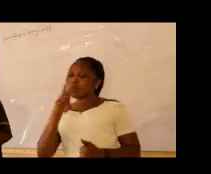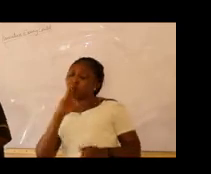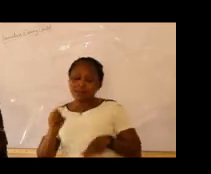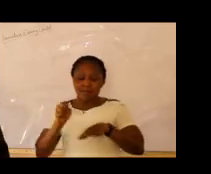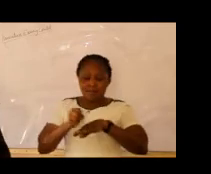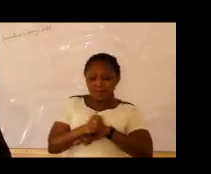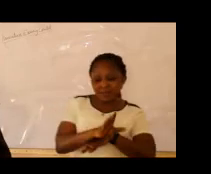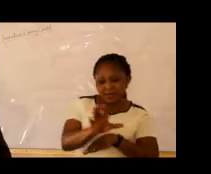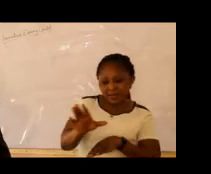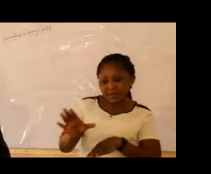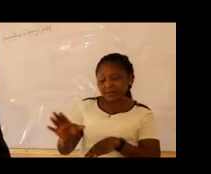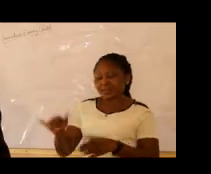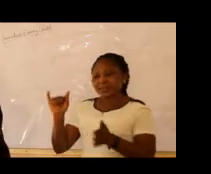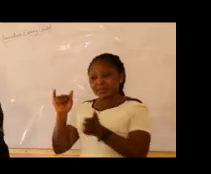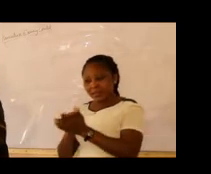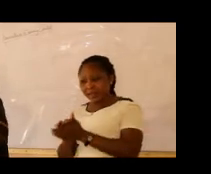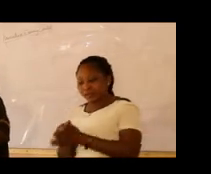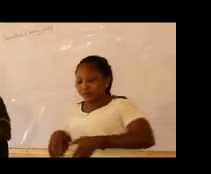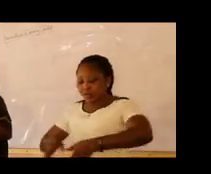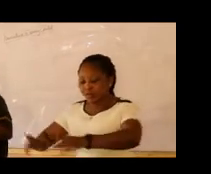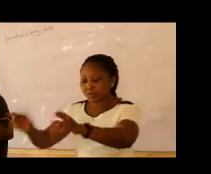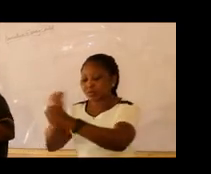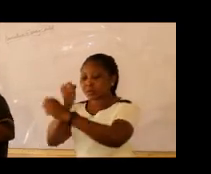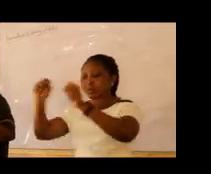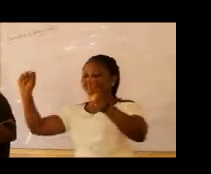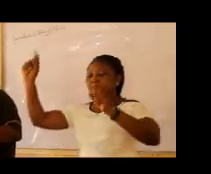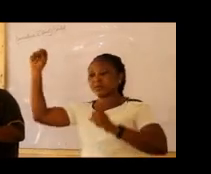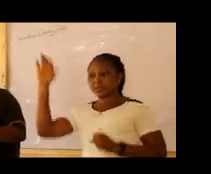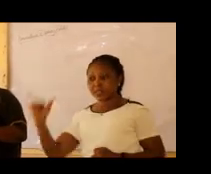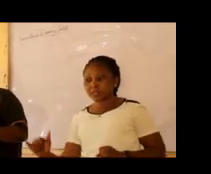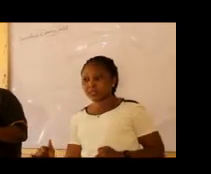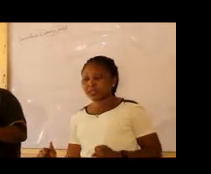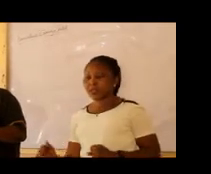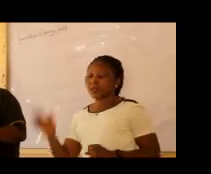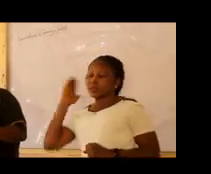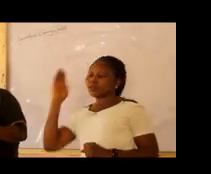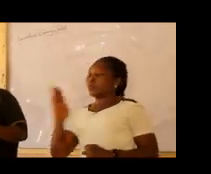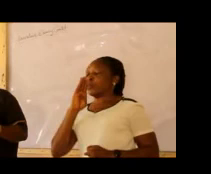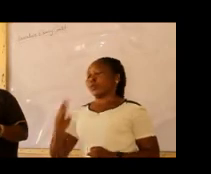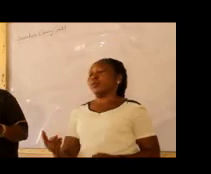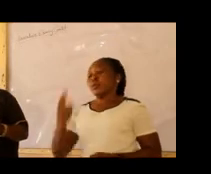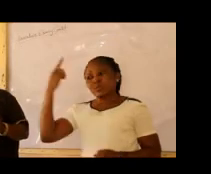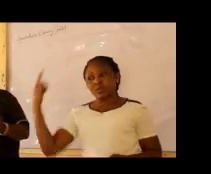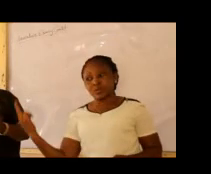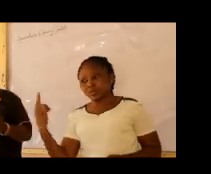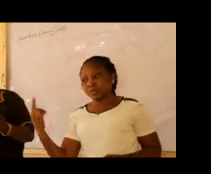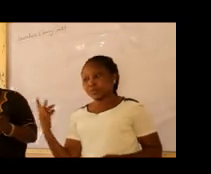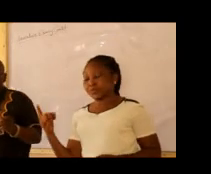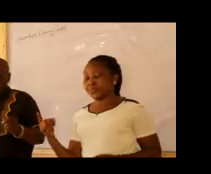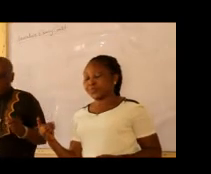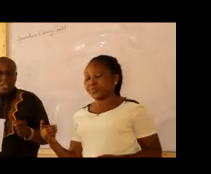road safety should be used. And another thing is this.